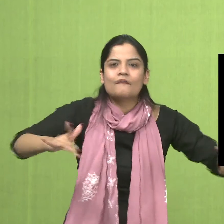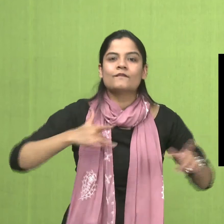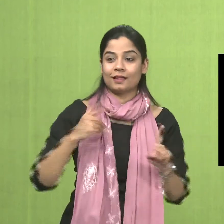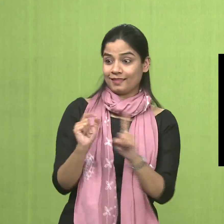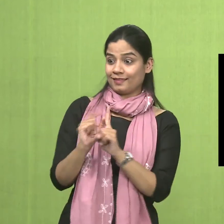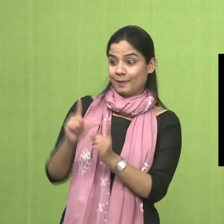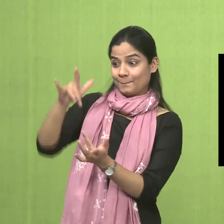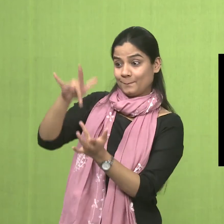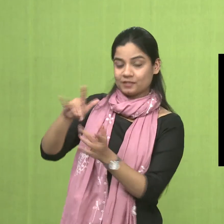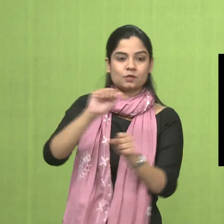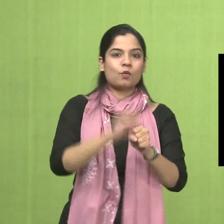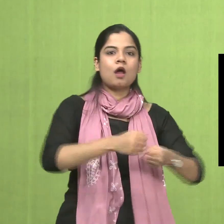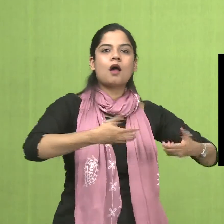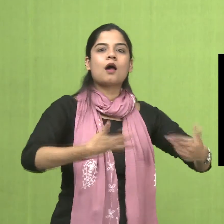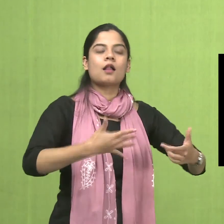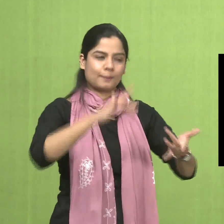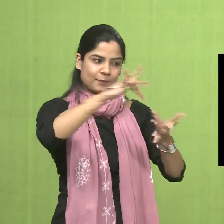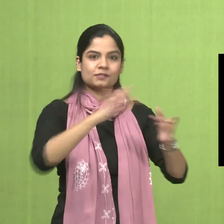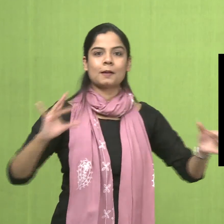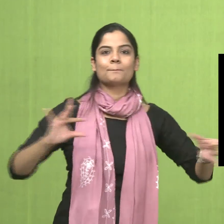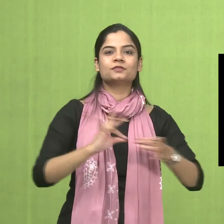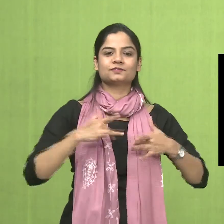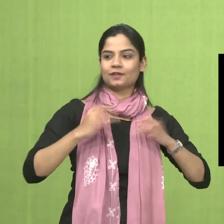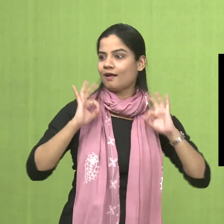and that is the moderate amount of energy that you have.